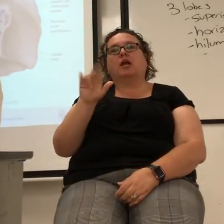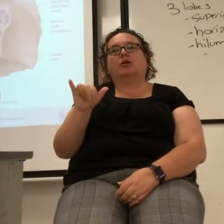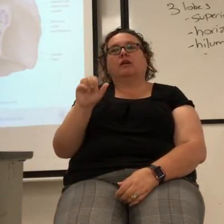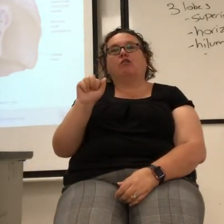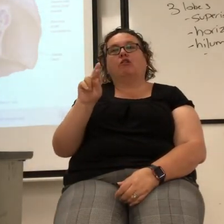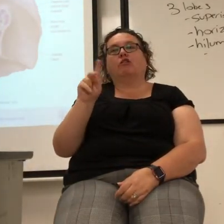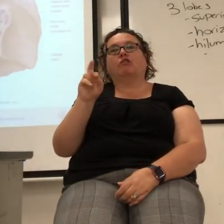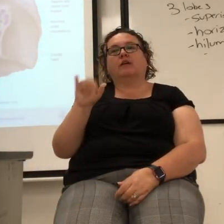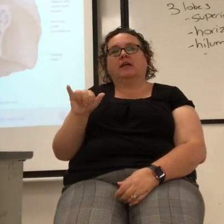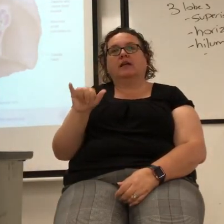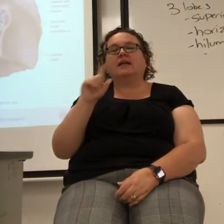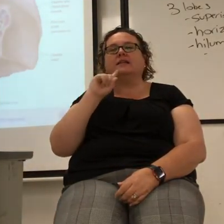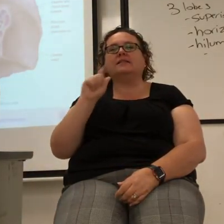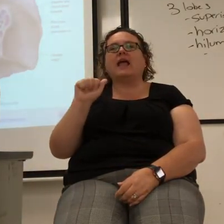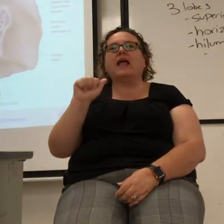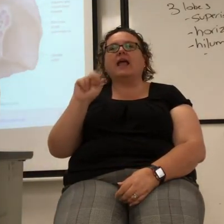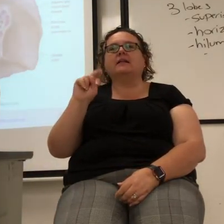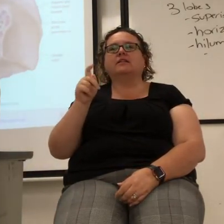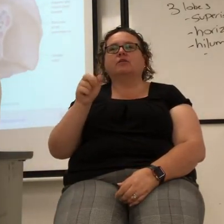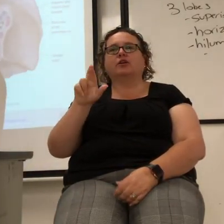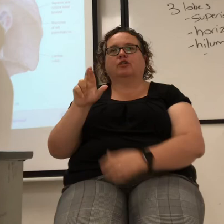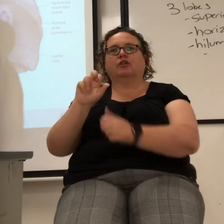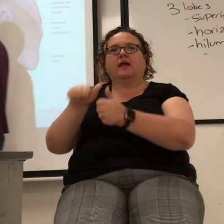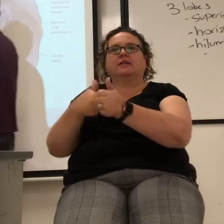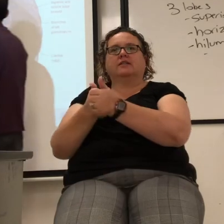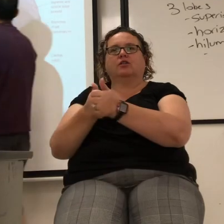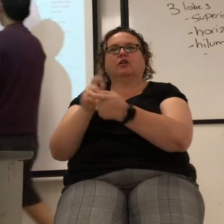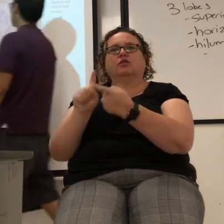is anterior to the airway.